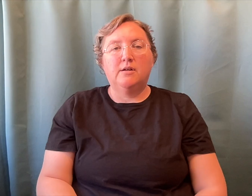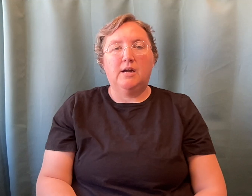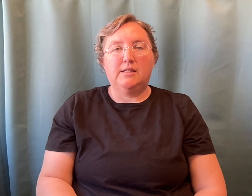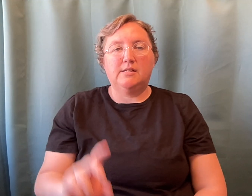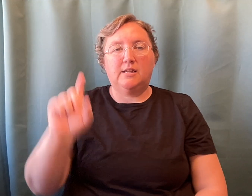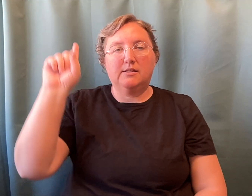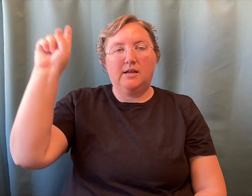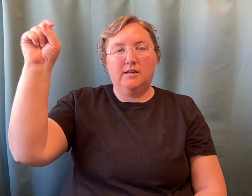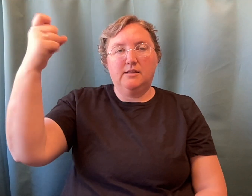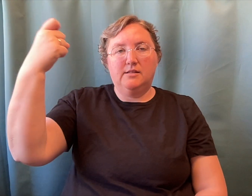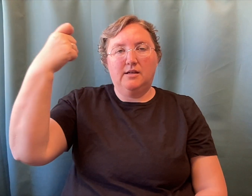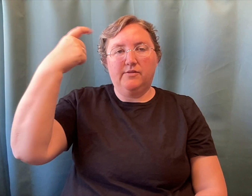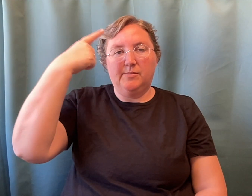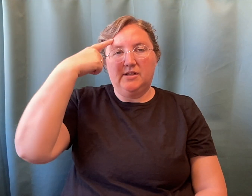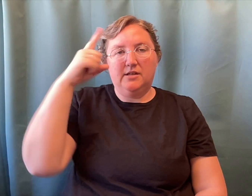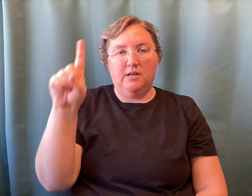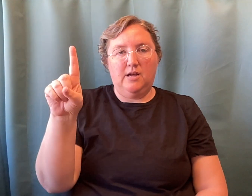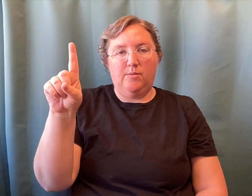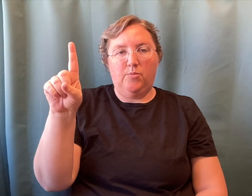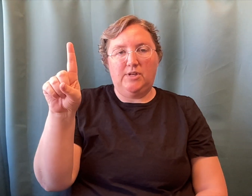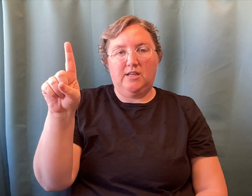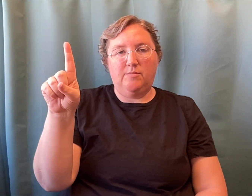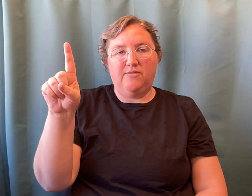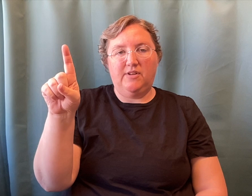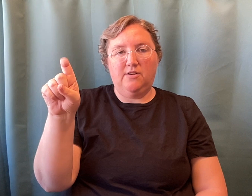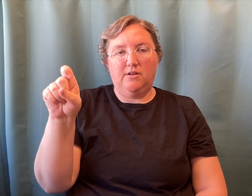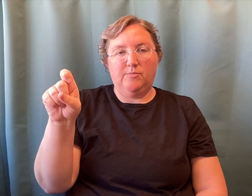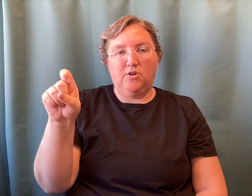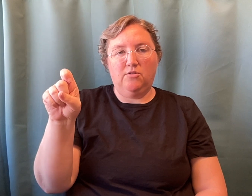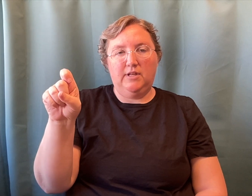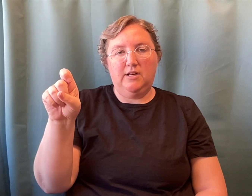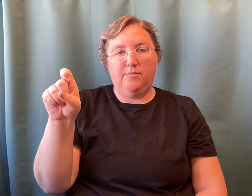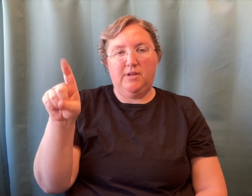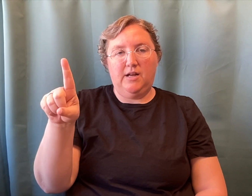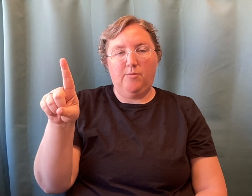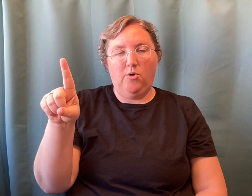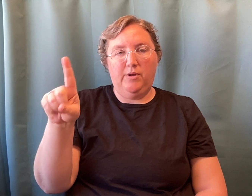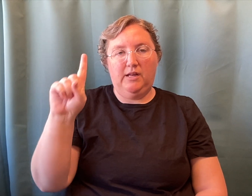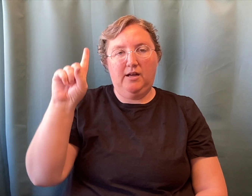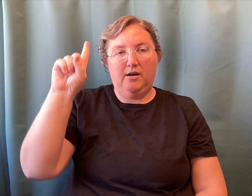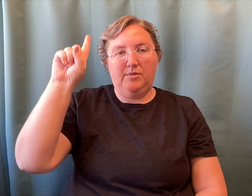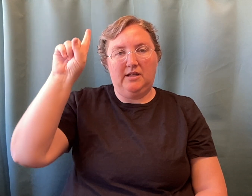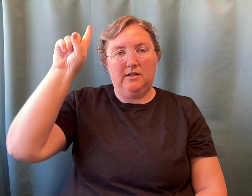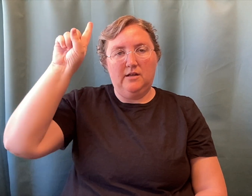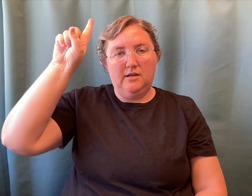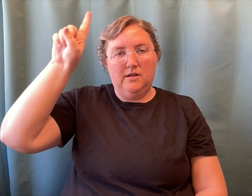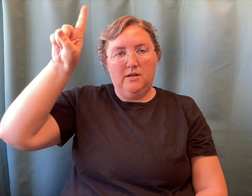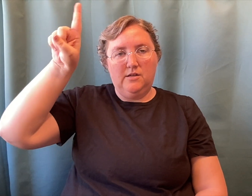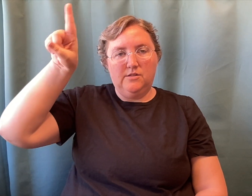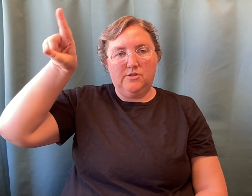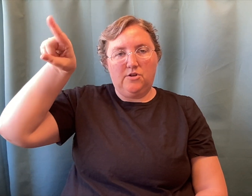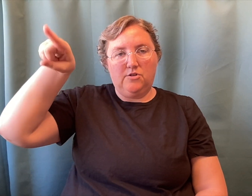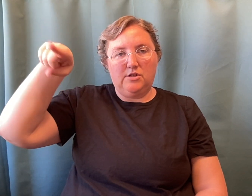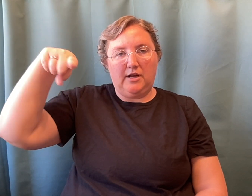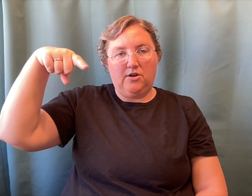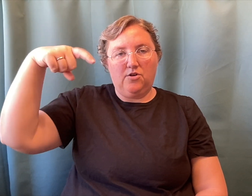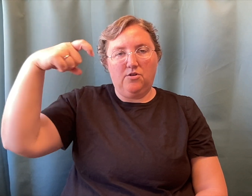And the second sign is government. I'm taking my finger, I'm curling it up, and I'm opening it up again. Starts and I curl it